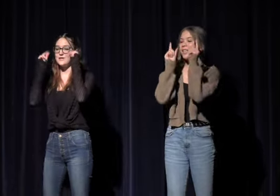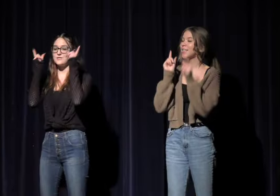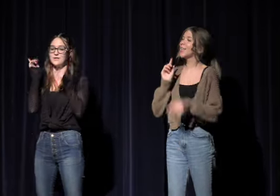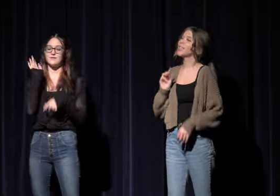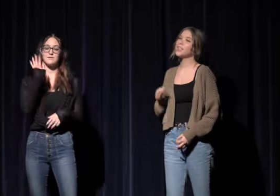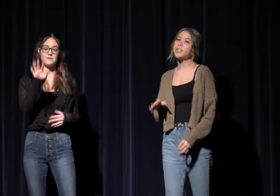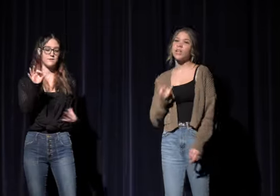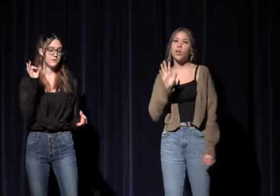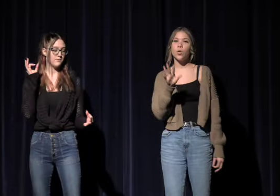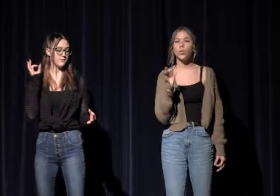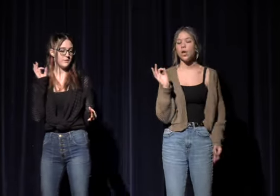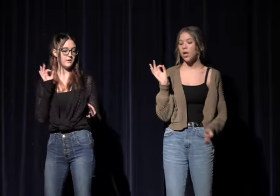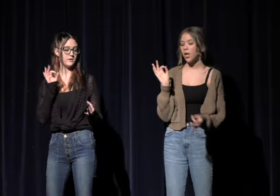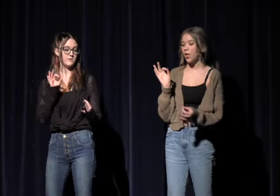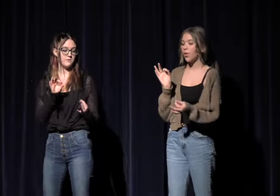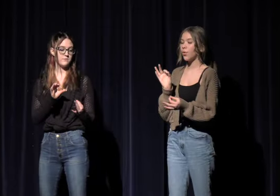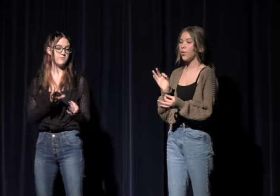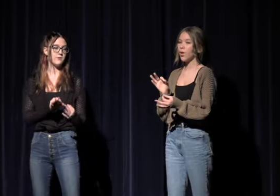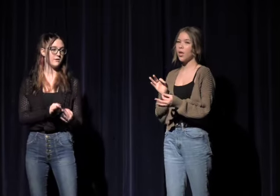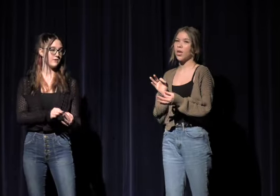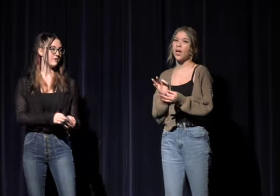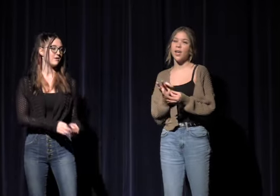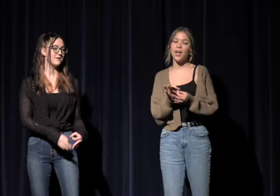Just the way you are